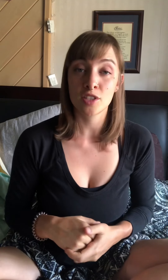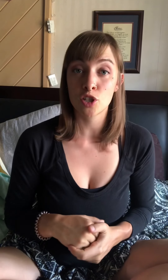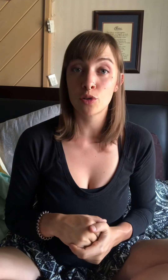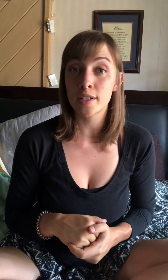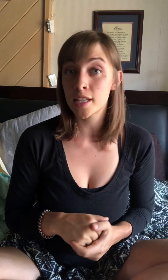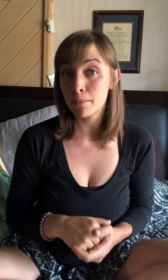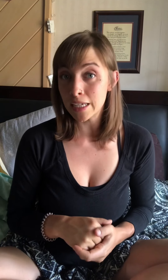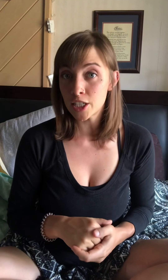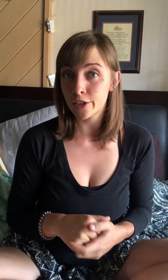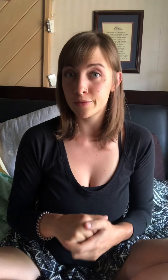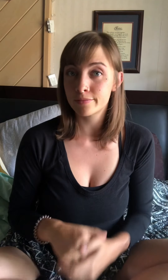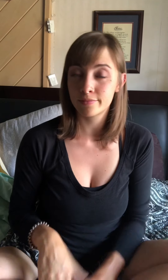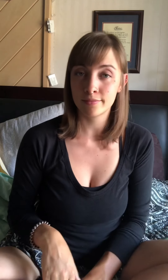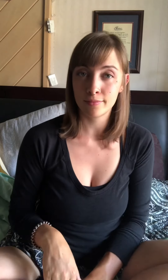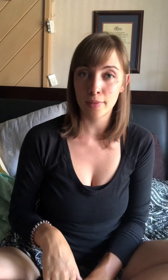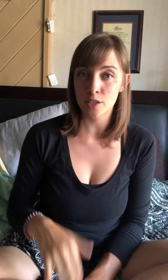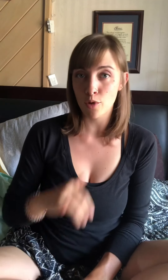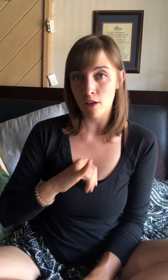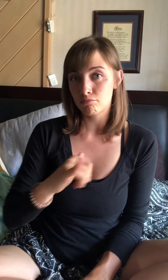2 as in me too. Me as well.